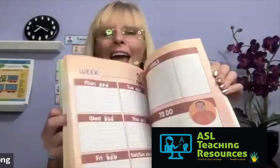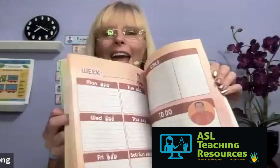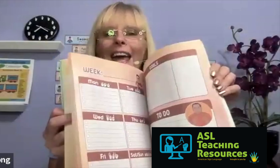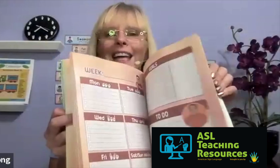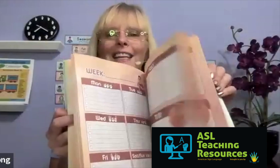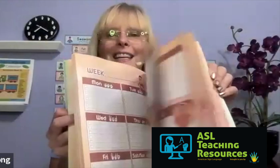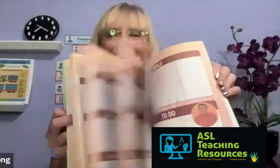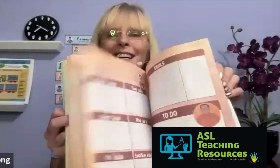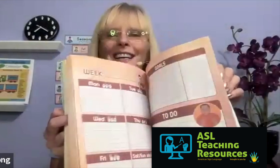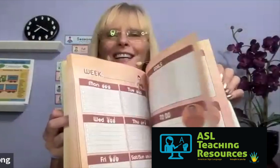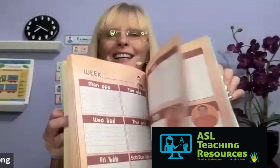And